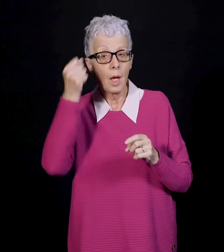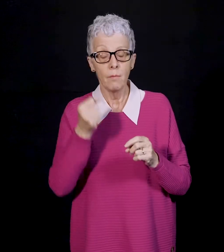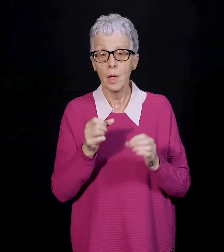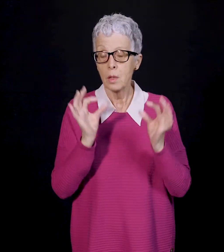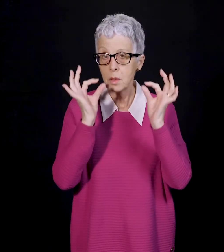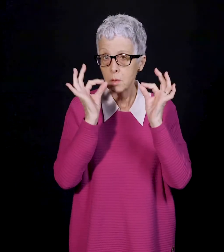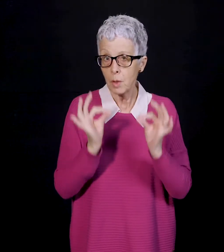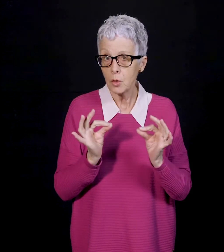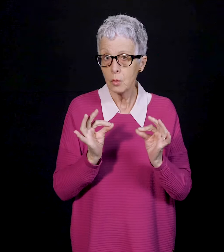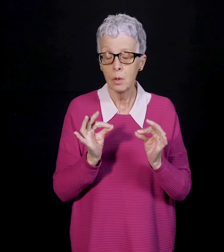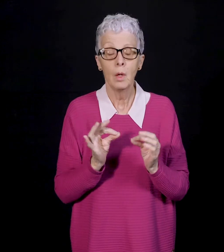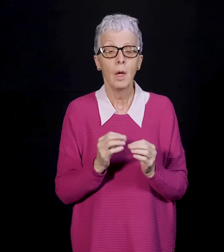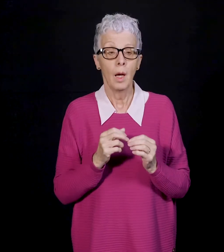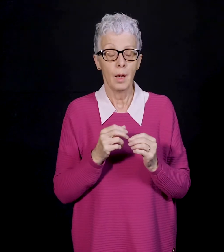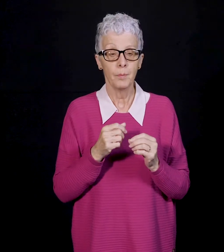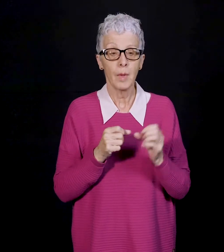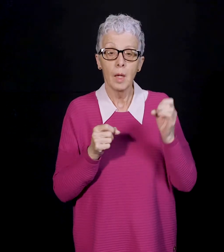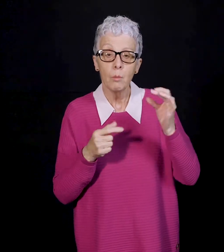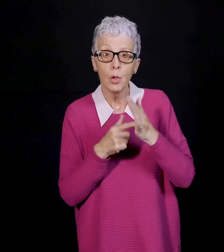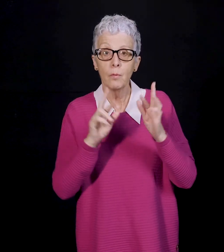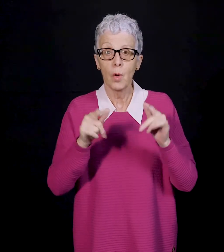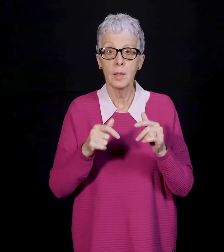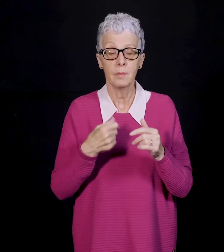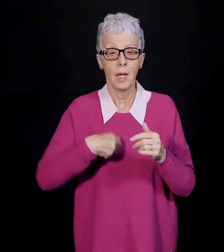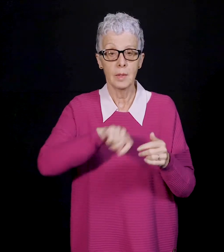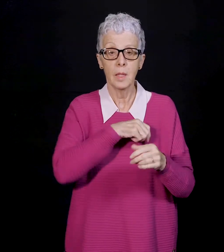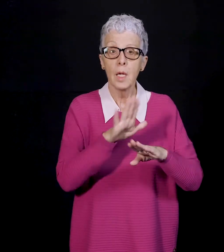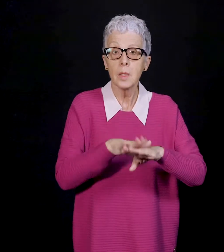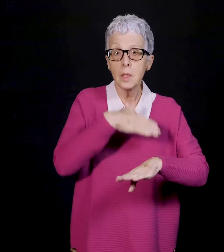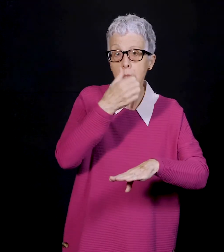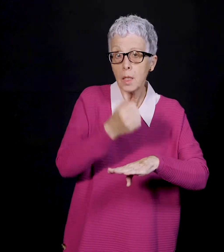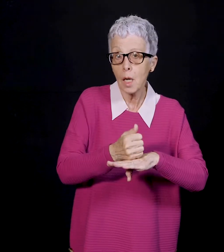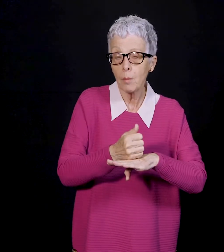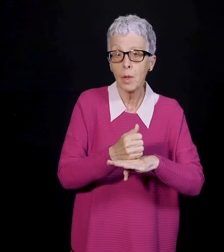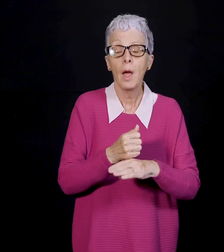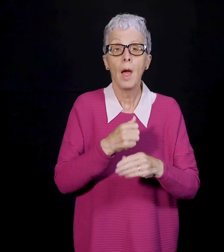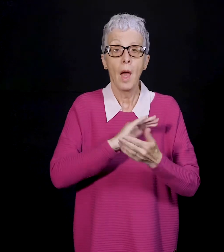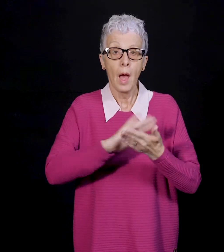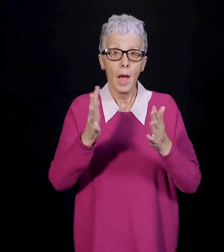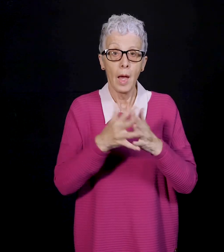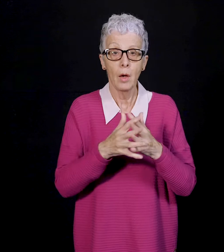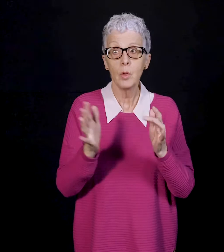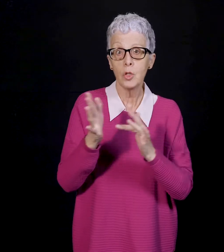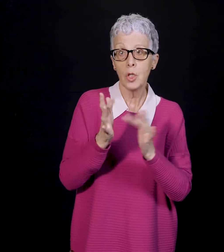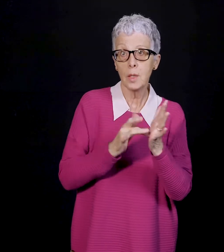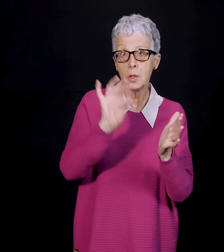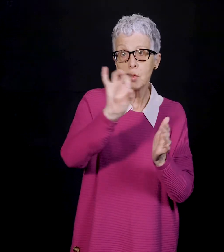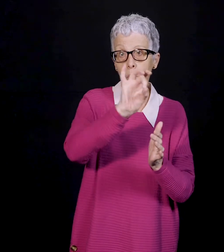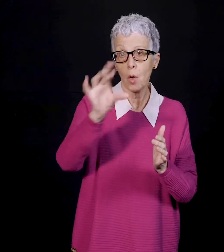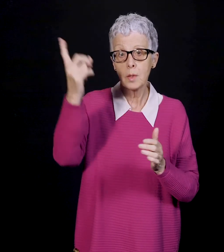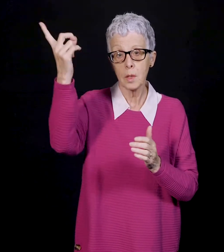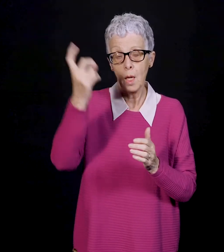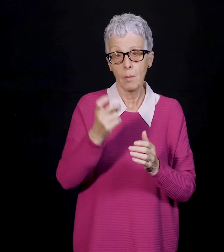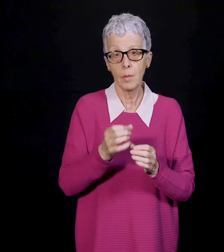of great worth. And in particular, it sets the framework, it's the canvas upon which the Lord Jesus Christ himself came,